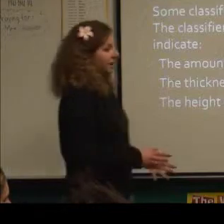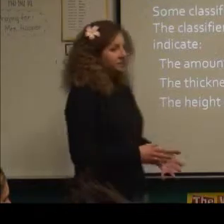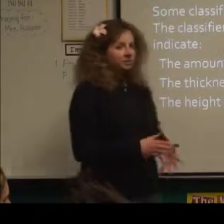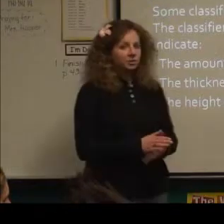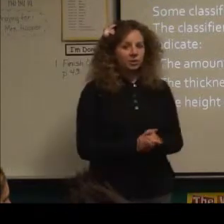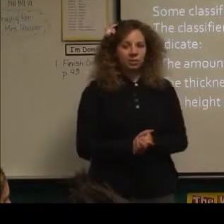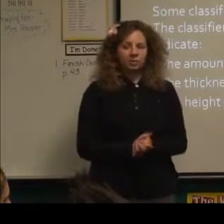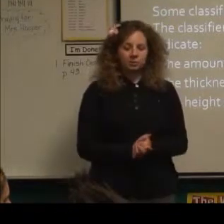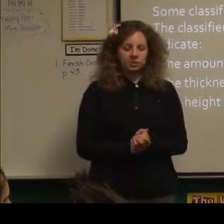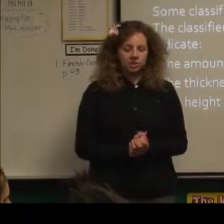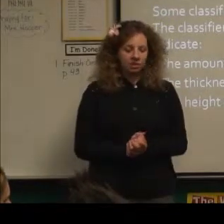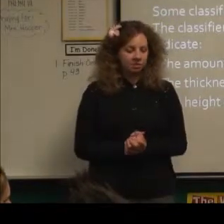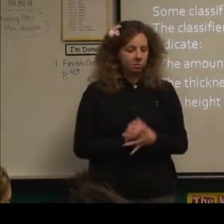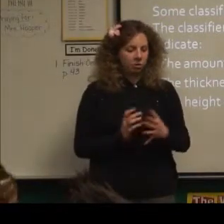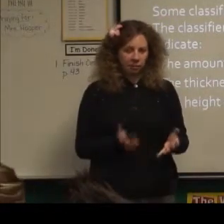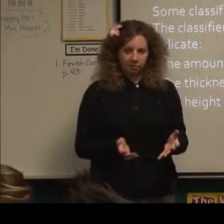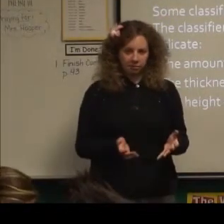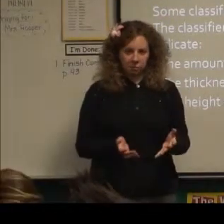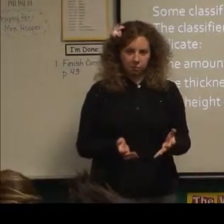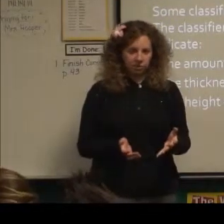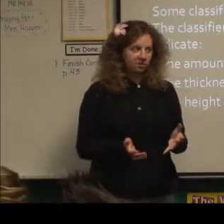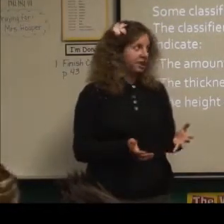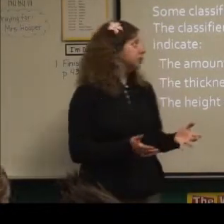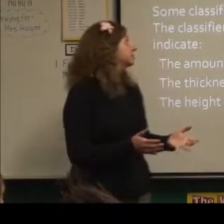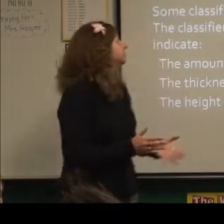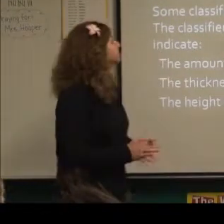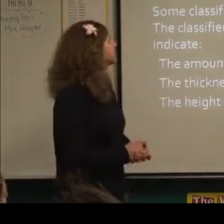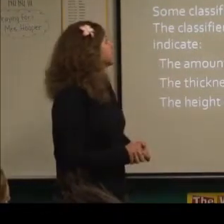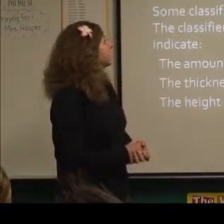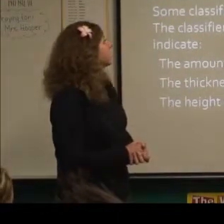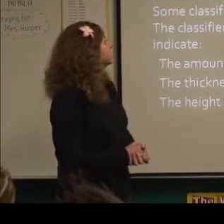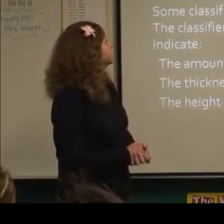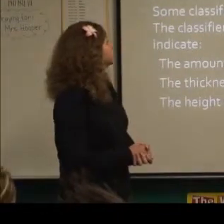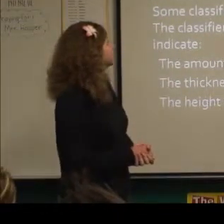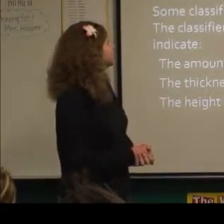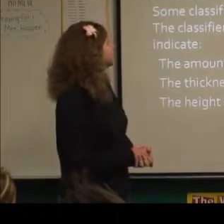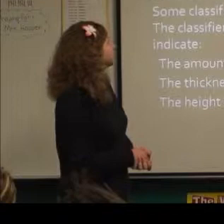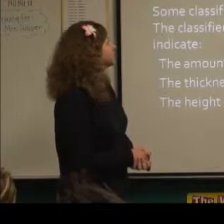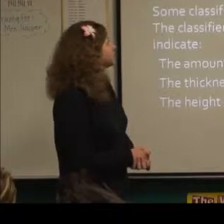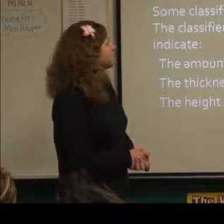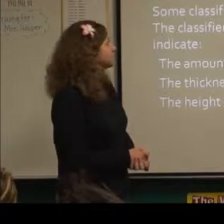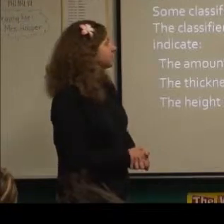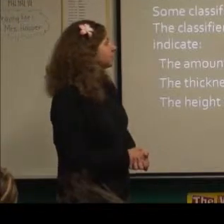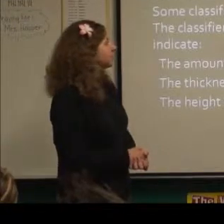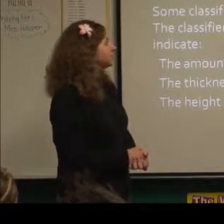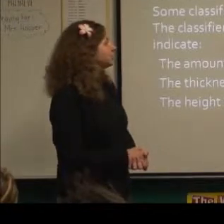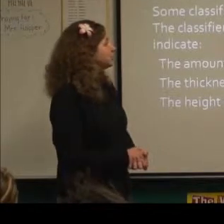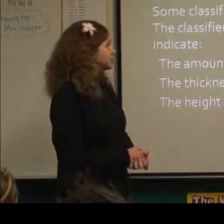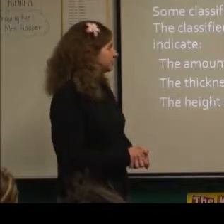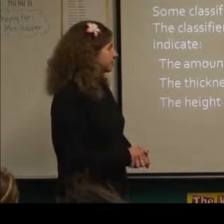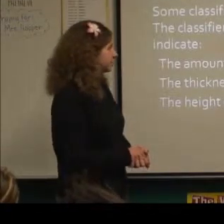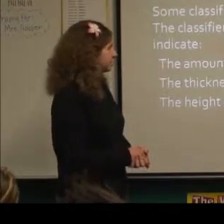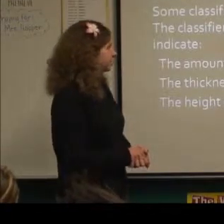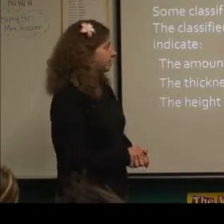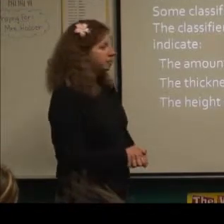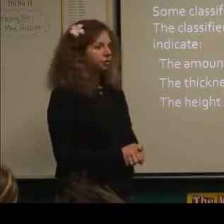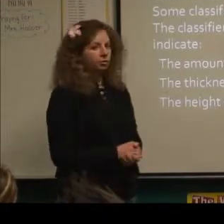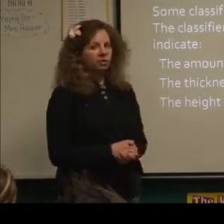Okay, so this one's talking more about quantifiers. And so it says some classifiers also serve as quantifiers. So